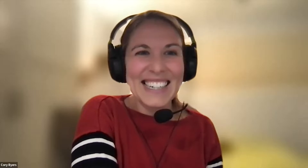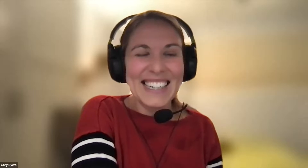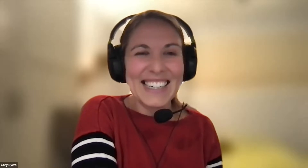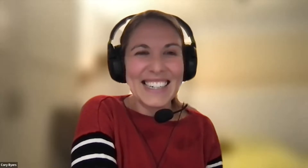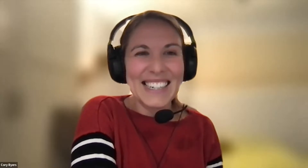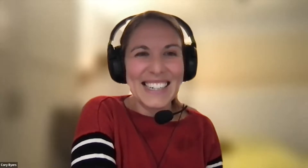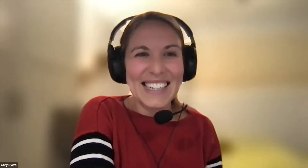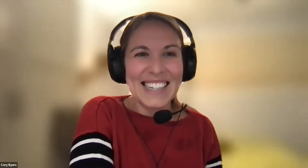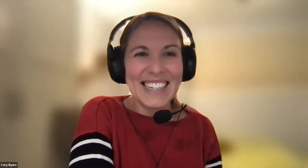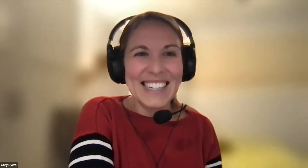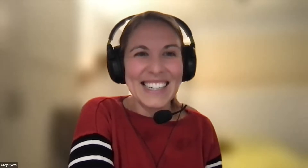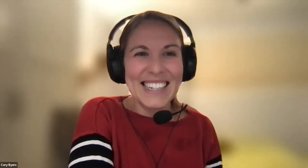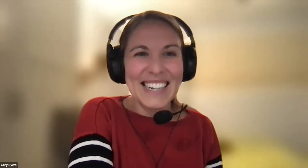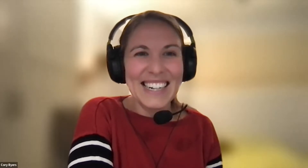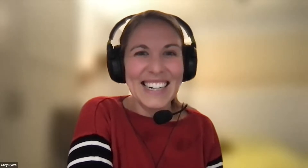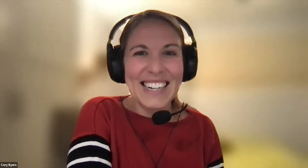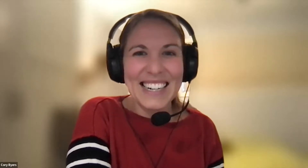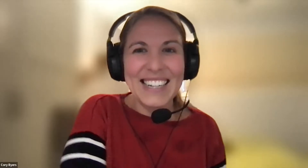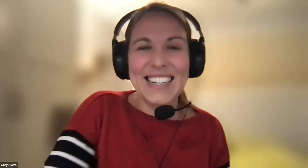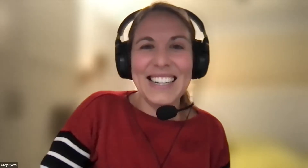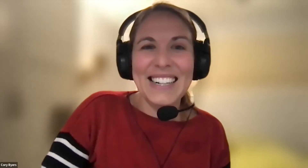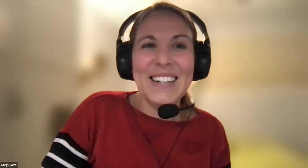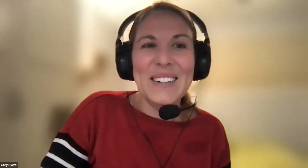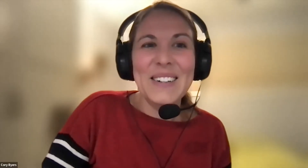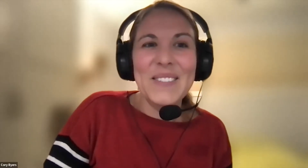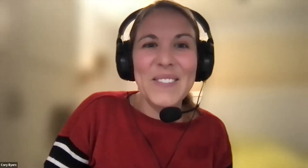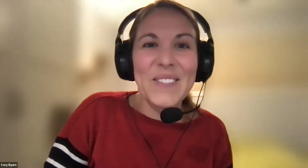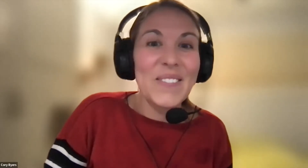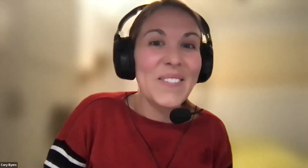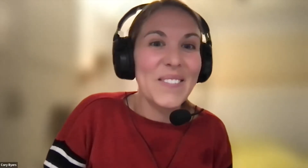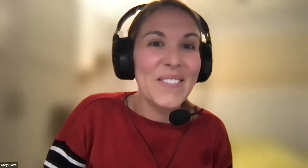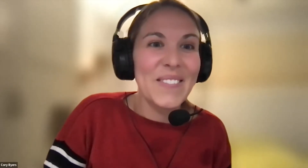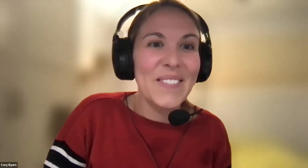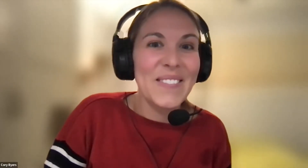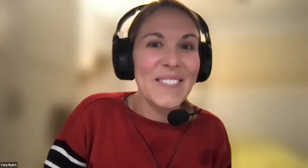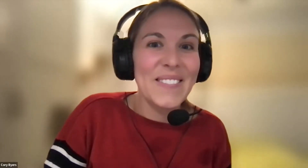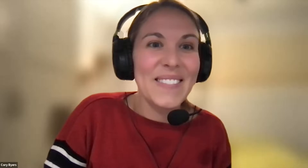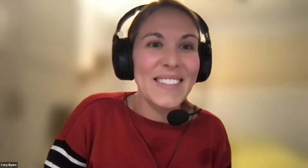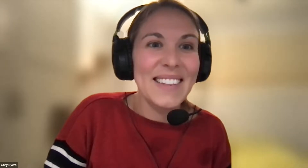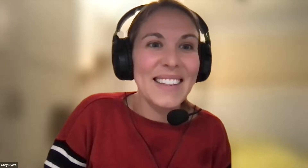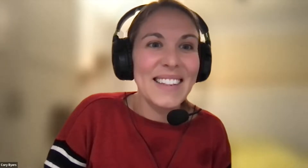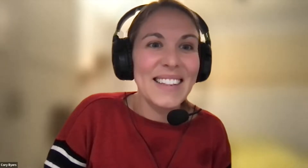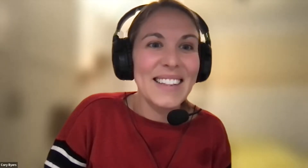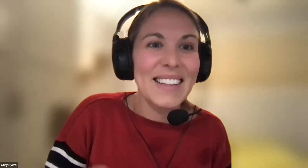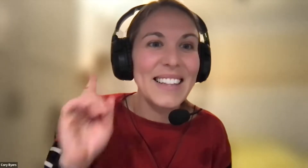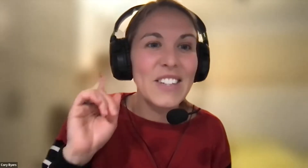una pregunta, señora Guadalupe. Es que yo no le escucho nada a